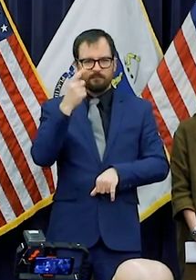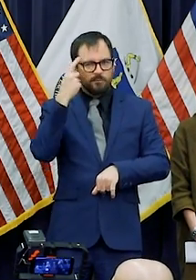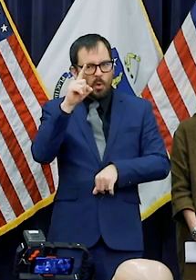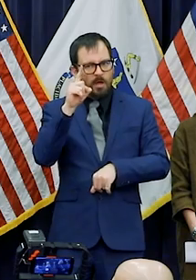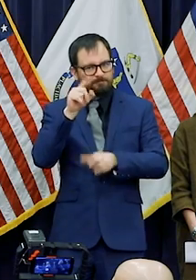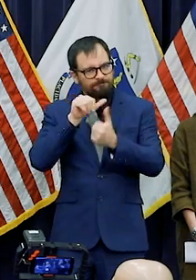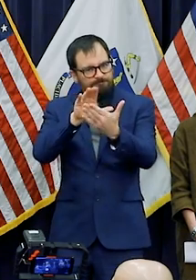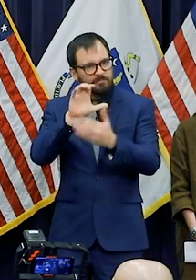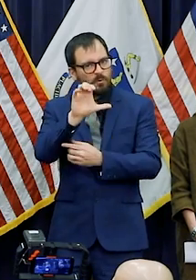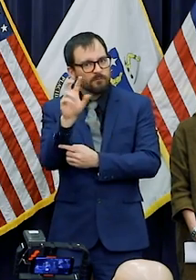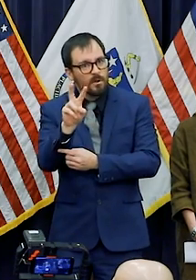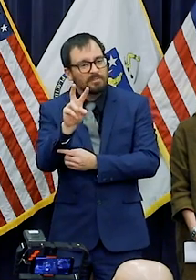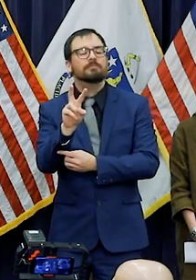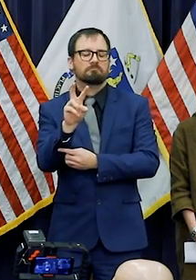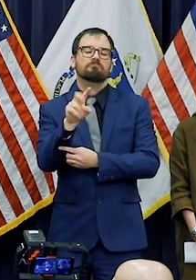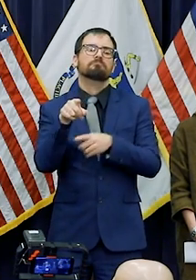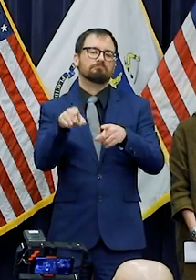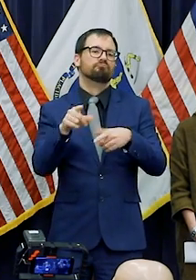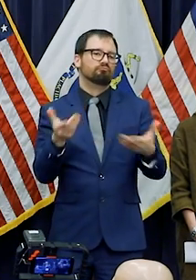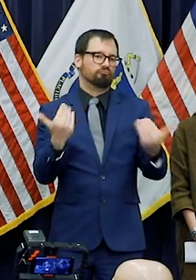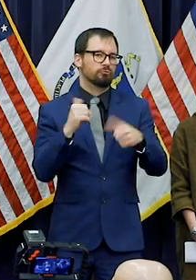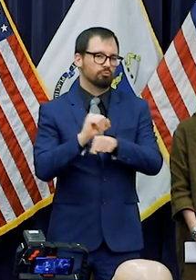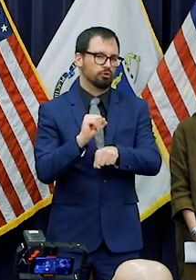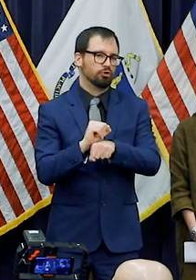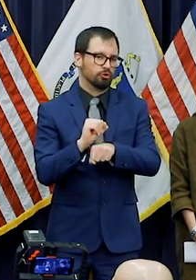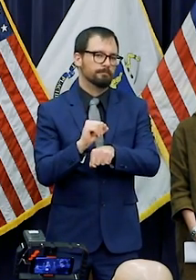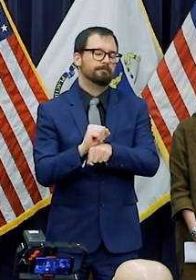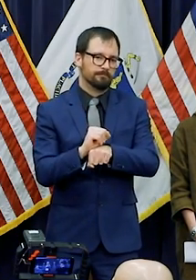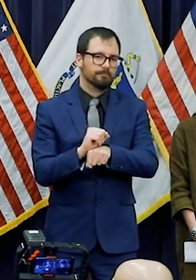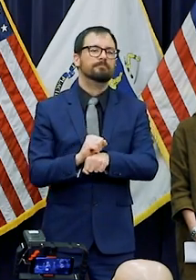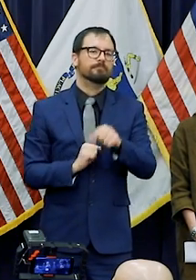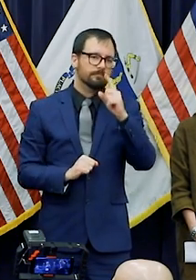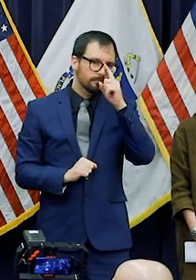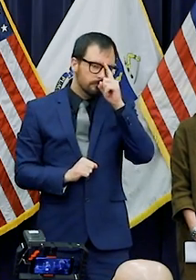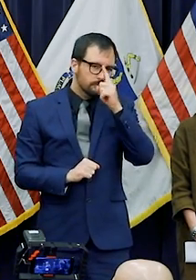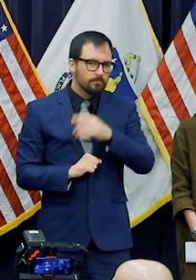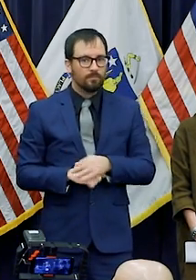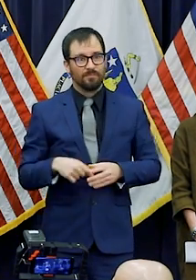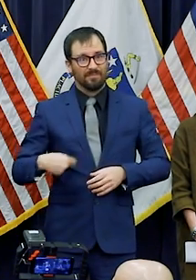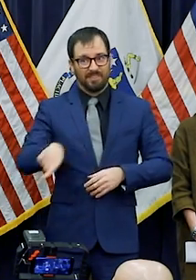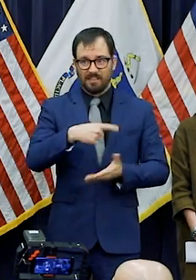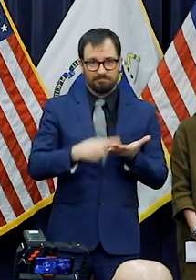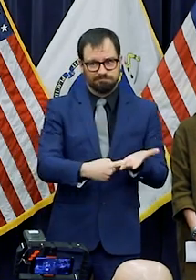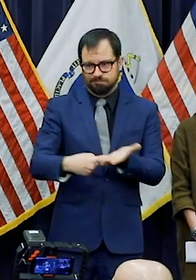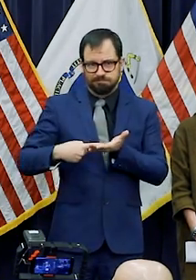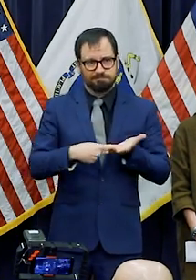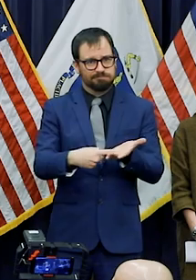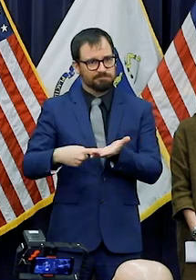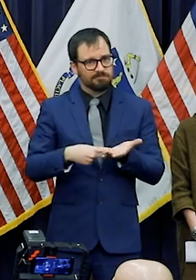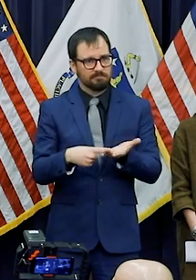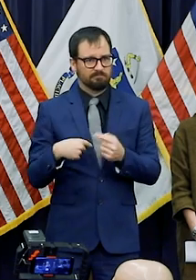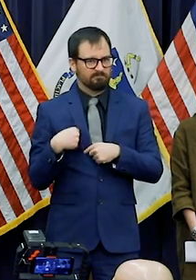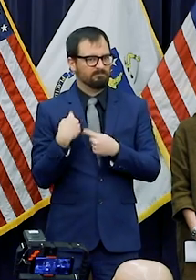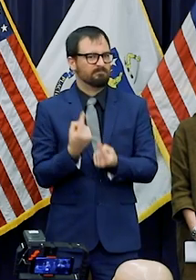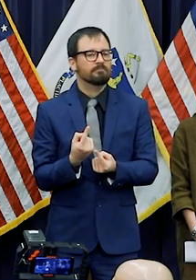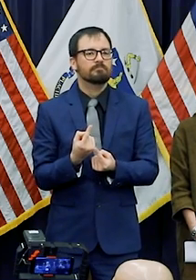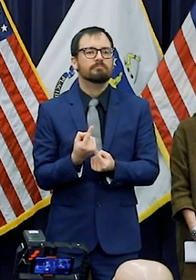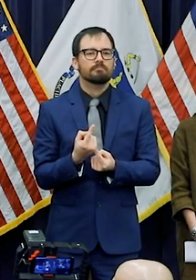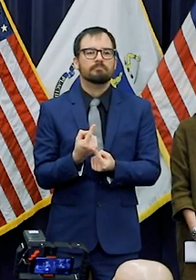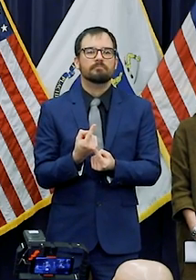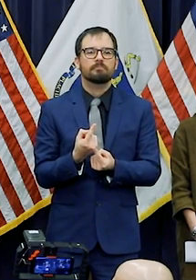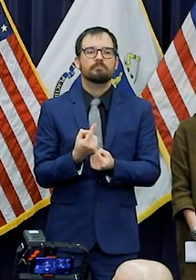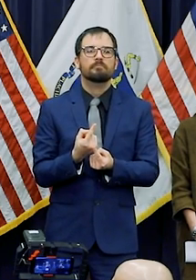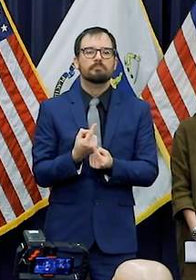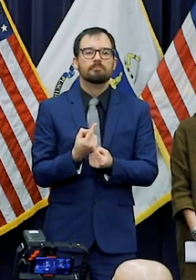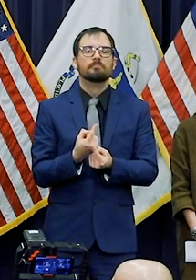agencies, and later today, we'll be rolling out updated information and guidance for executive branch employees around telework and